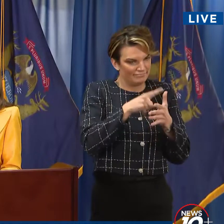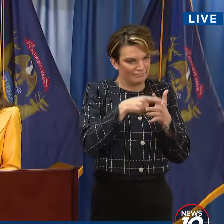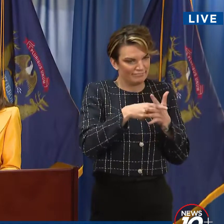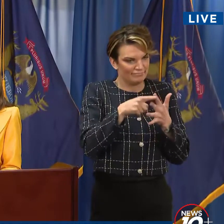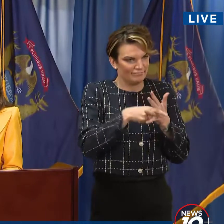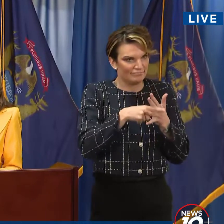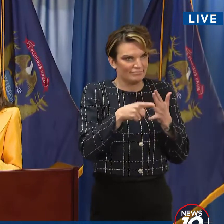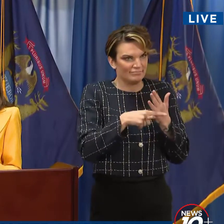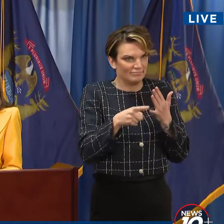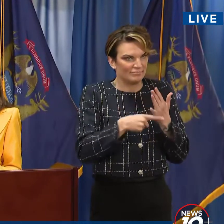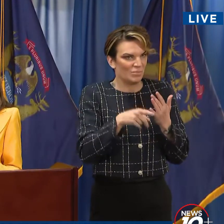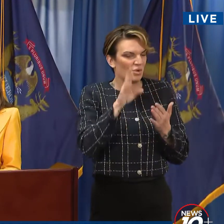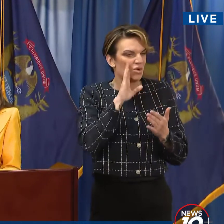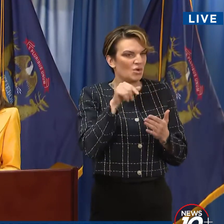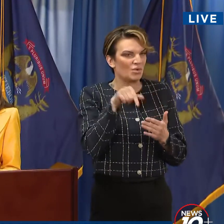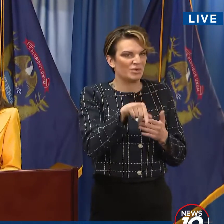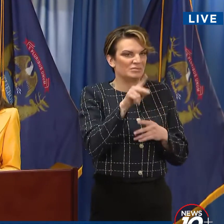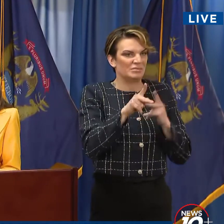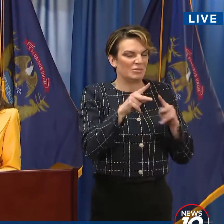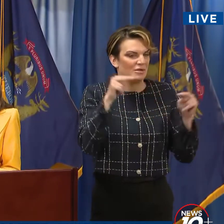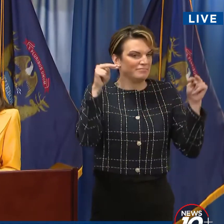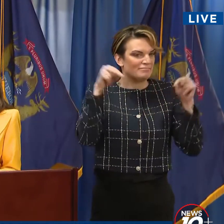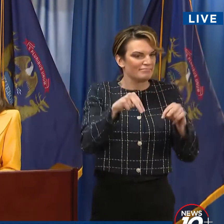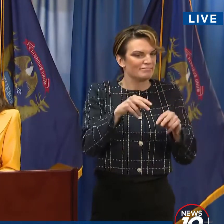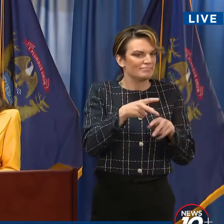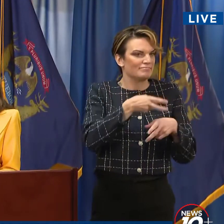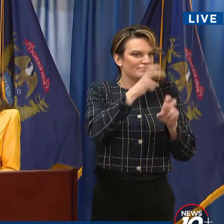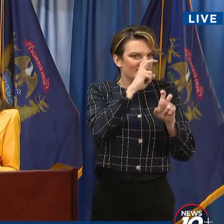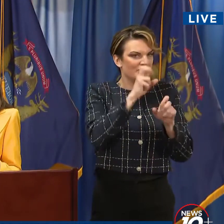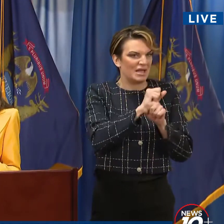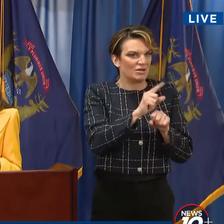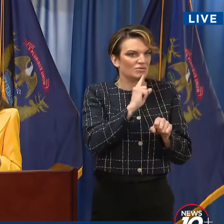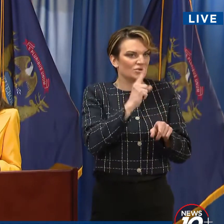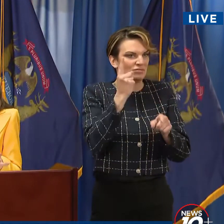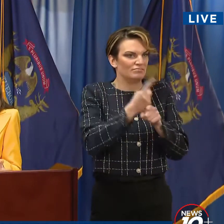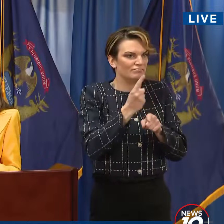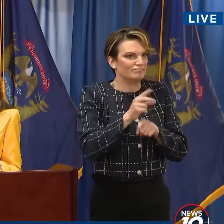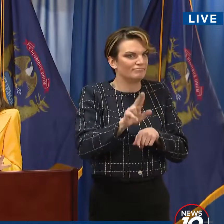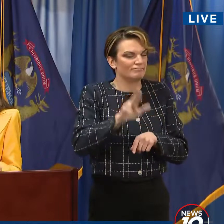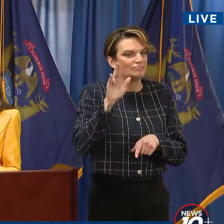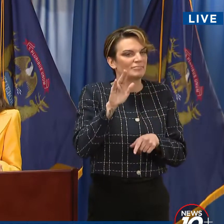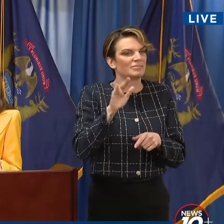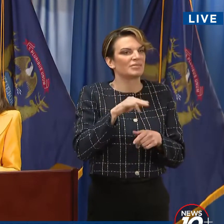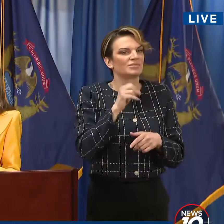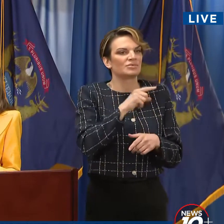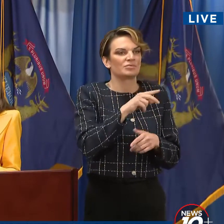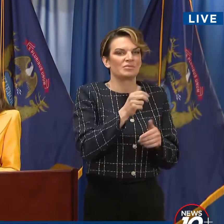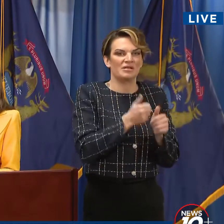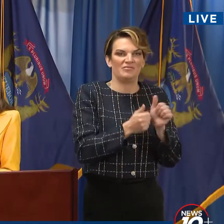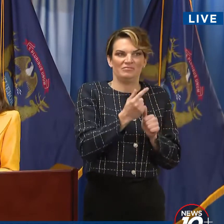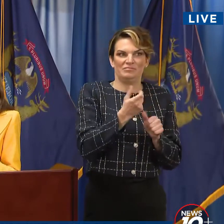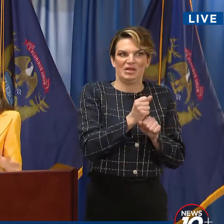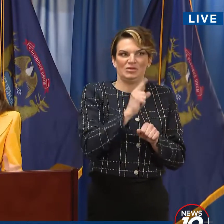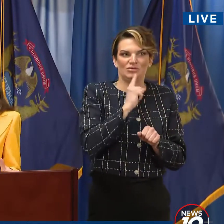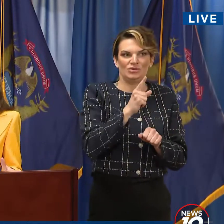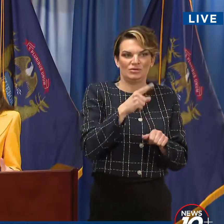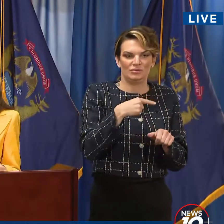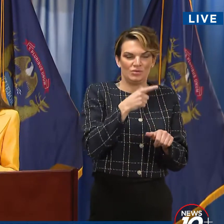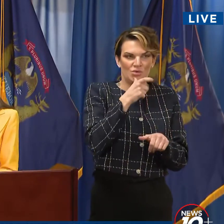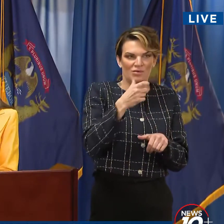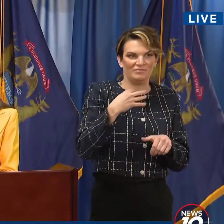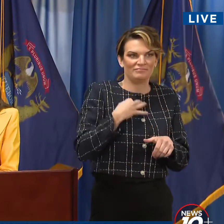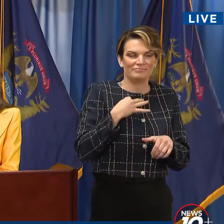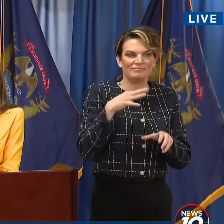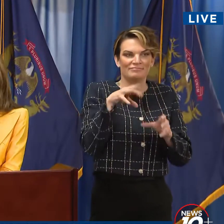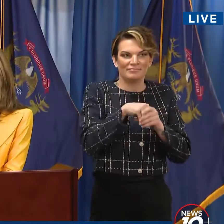immense scrutiny that this process was under, and I think everyone was very much on edge and just trying to make sure they did everything right, as they all, of course,